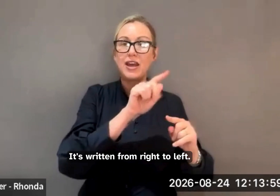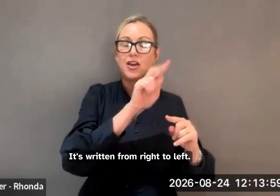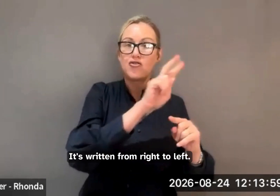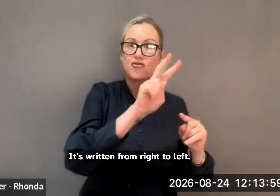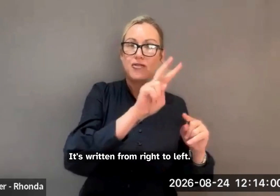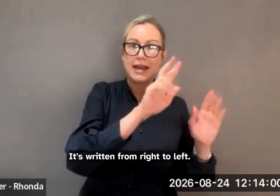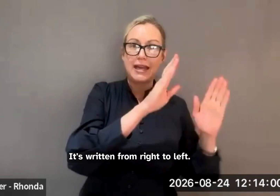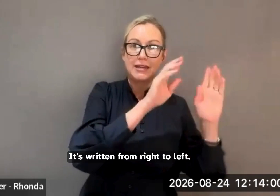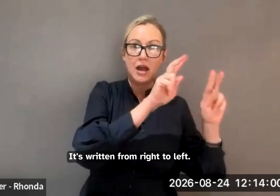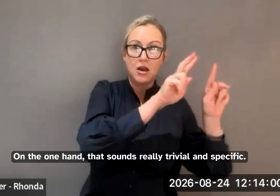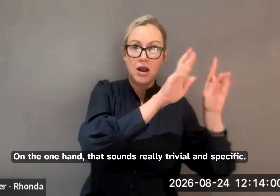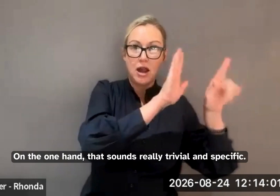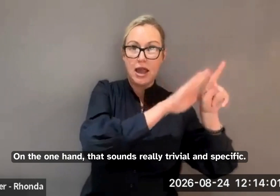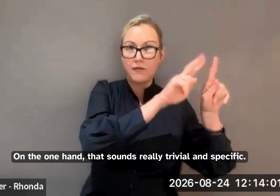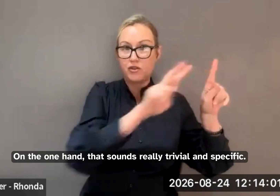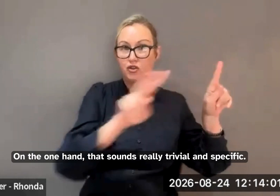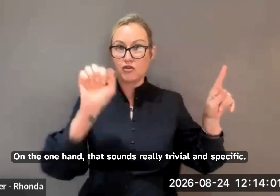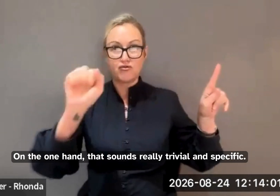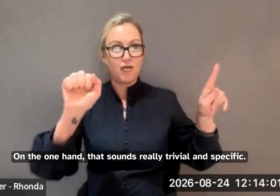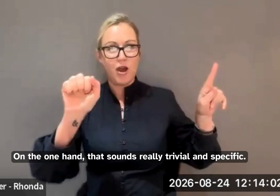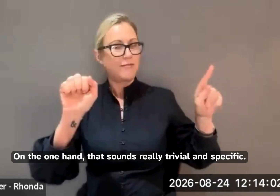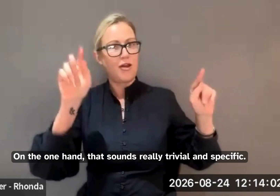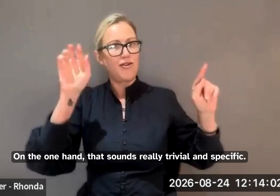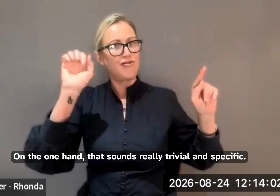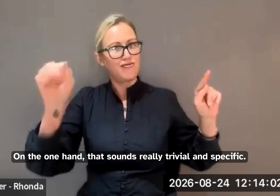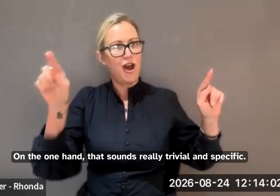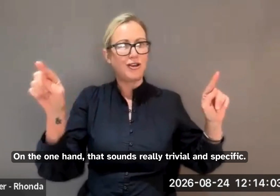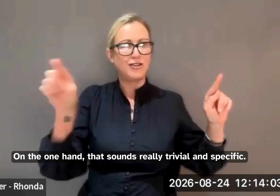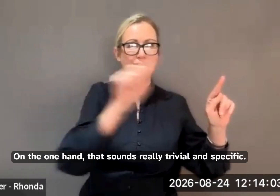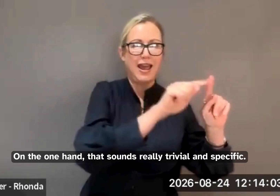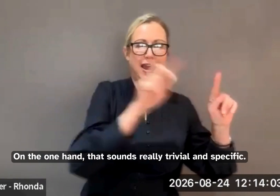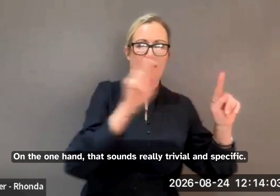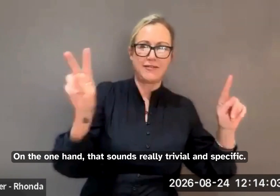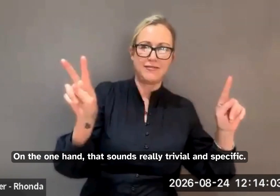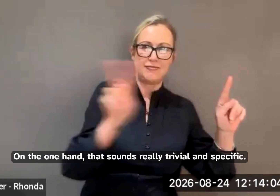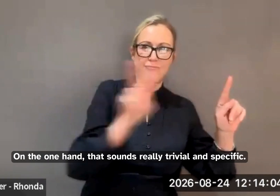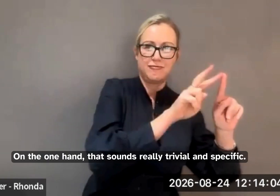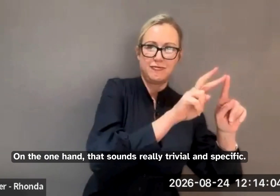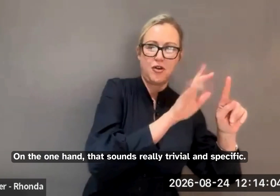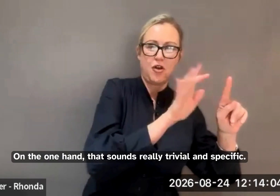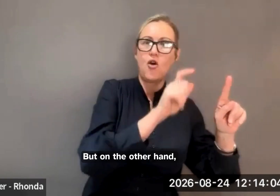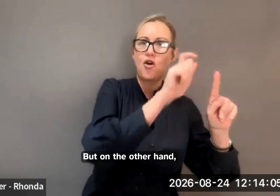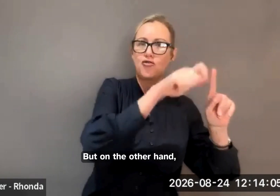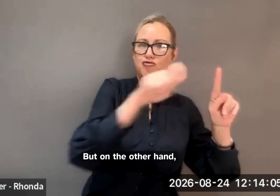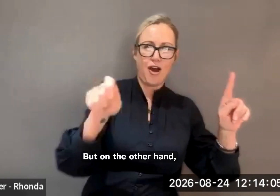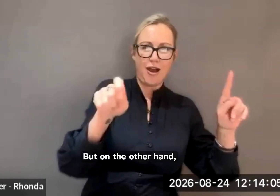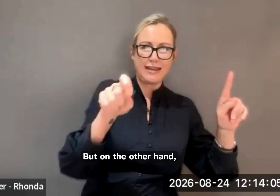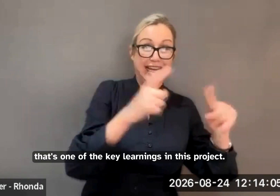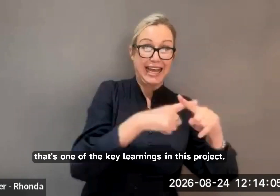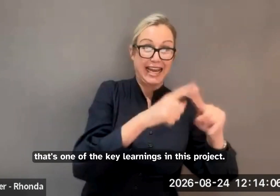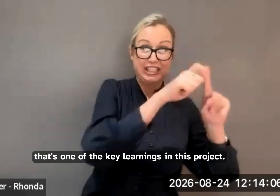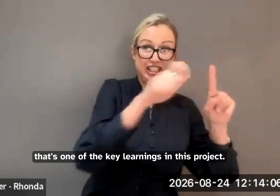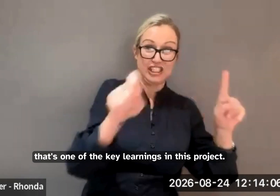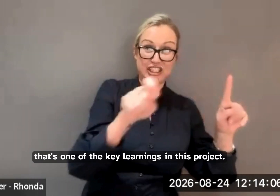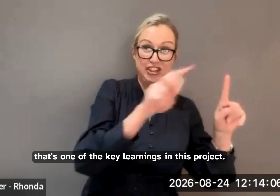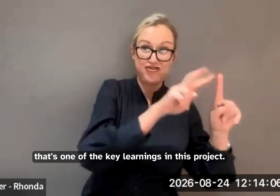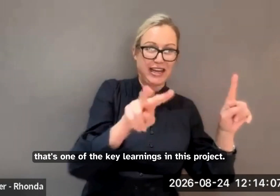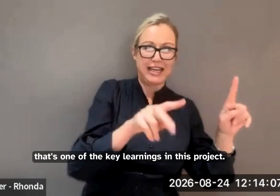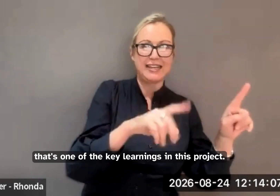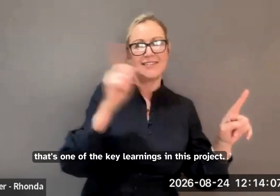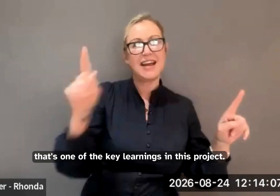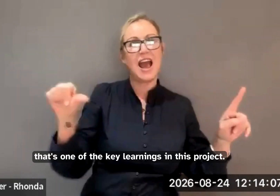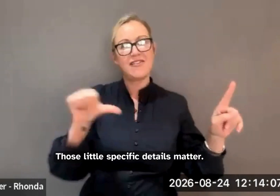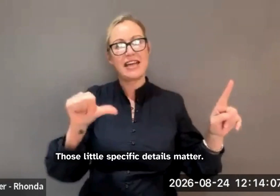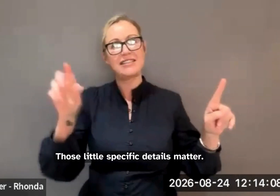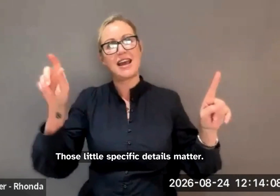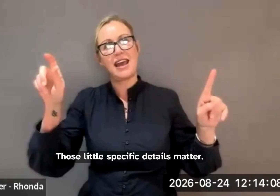from right to left. The reason, on the one hand, that sounds really trivial and specific, but on the other hand, that's one of the key learnings